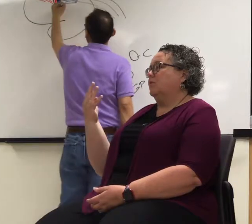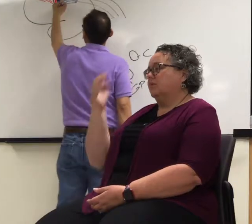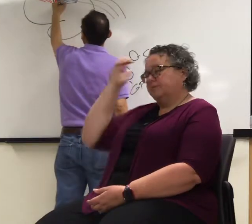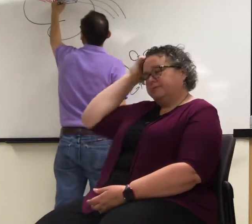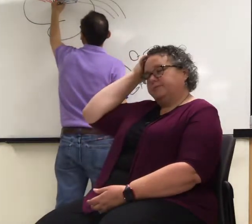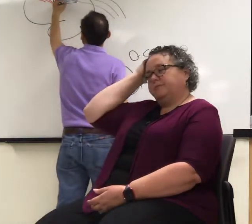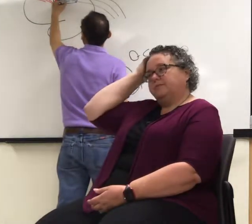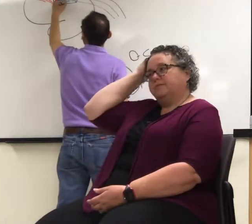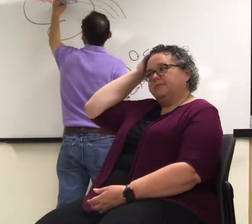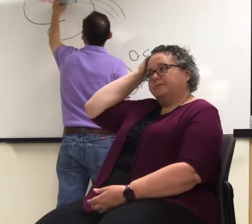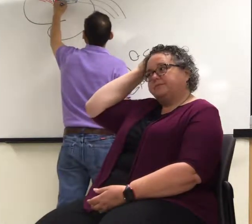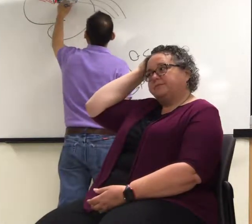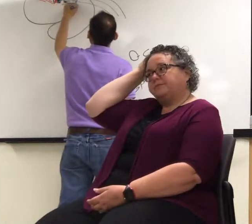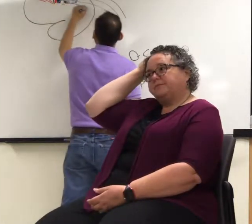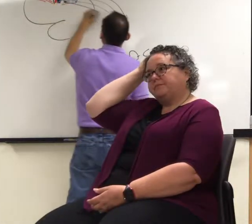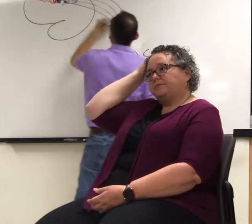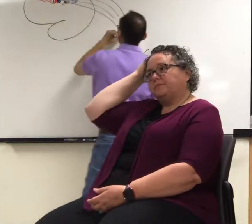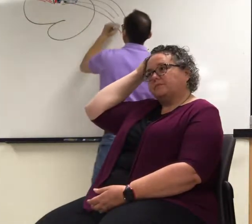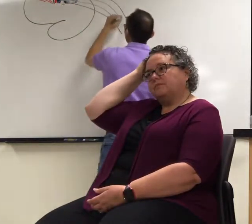and 4.